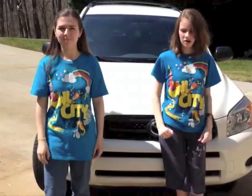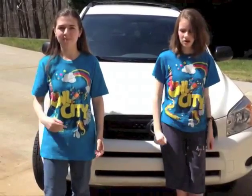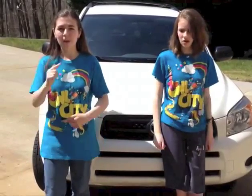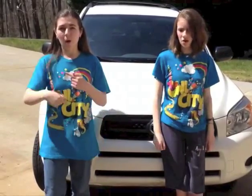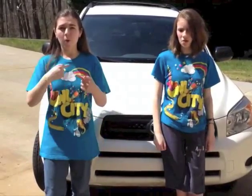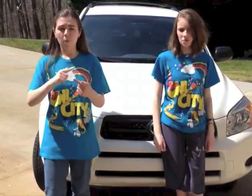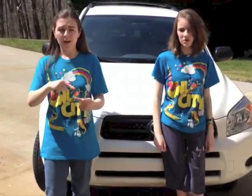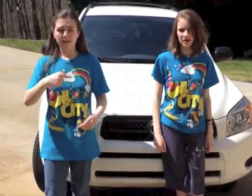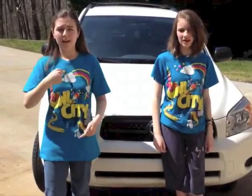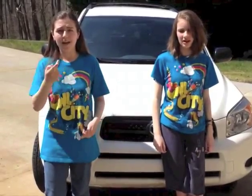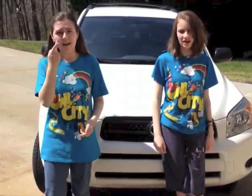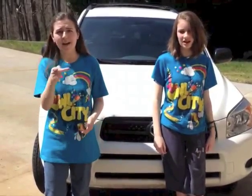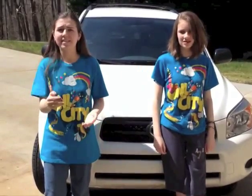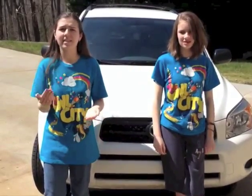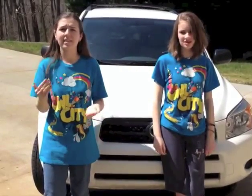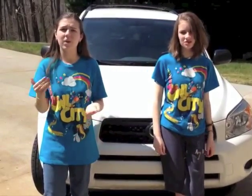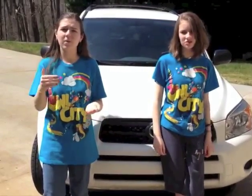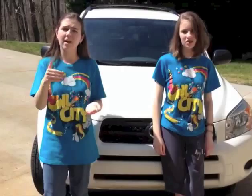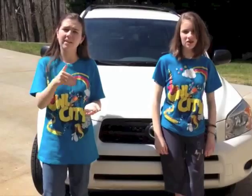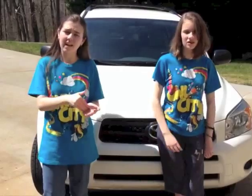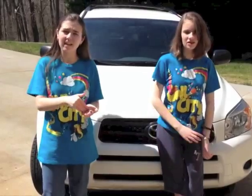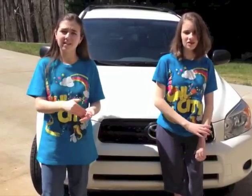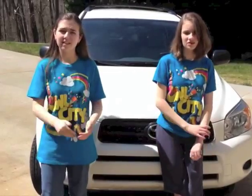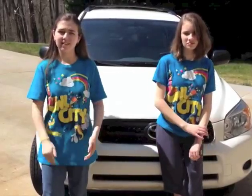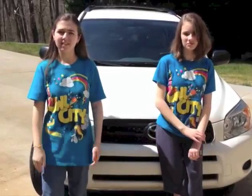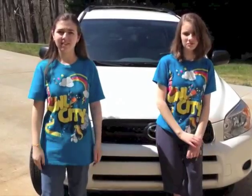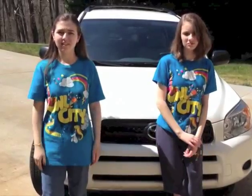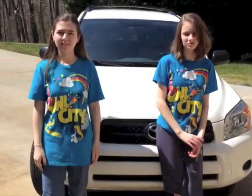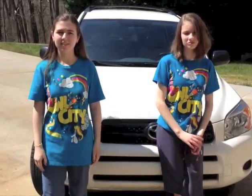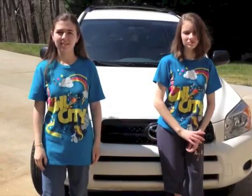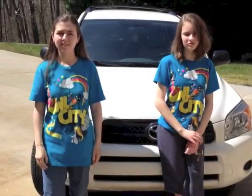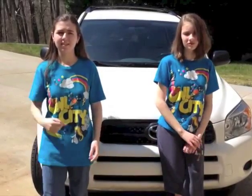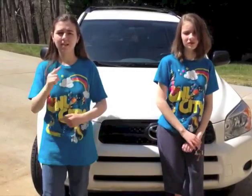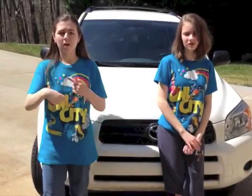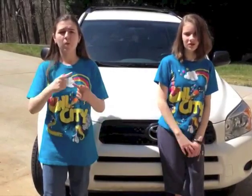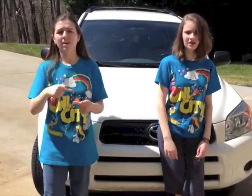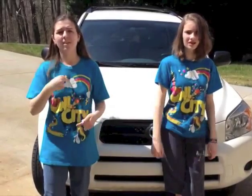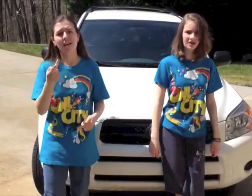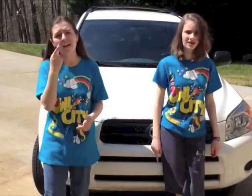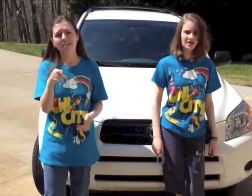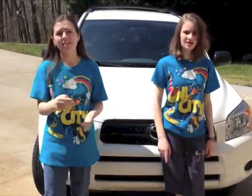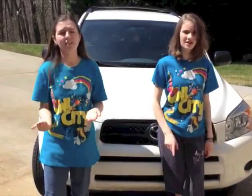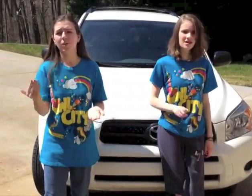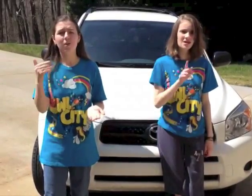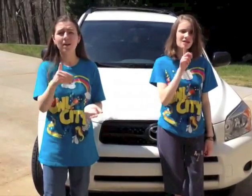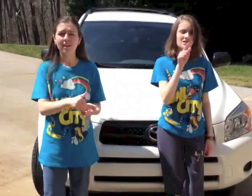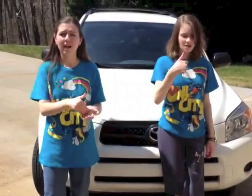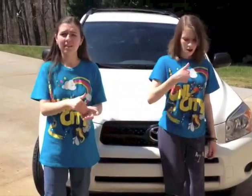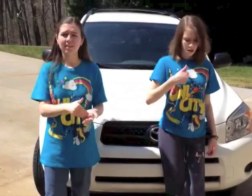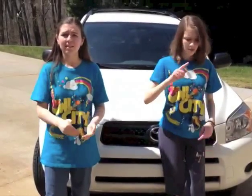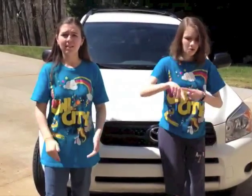When can I see you again? When can I see you again?